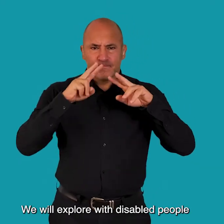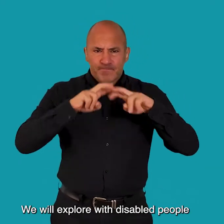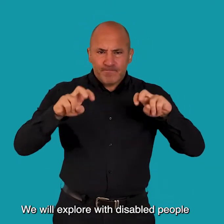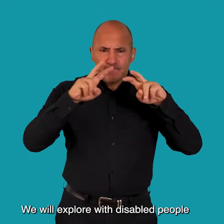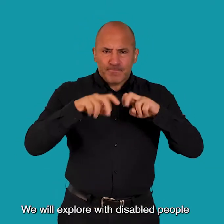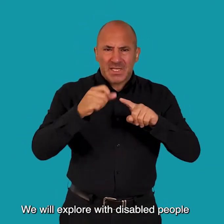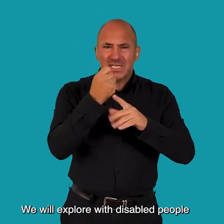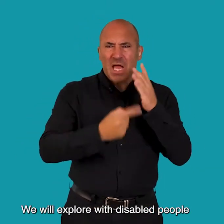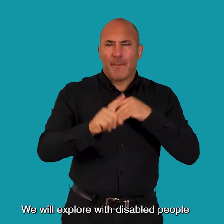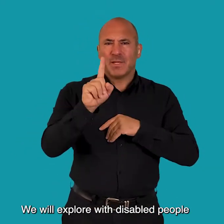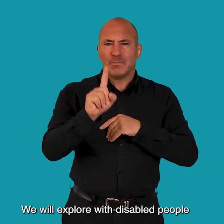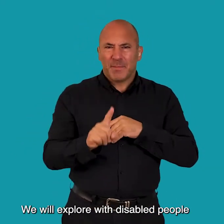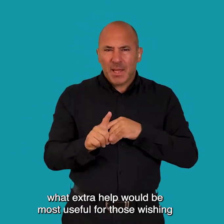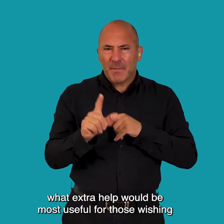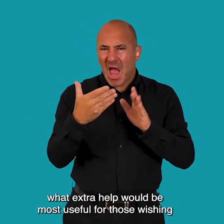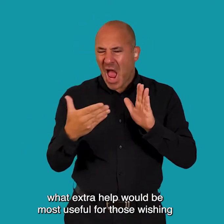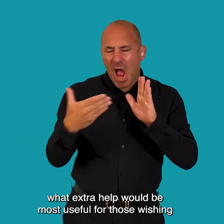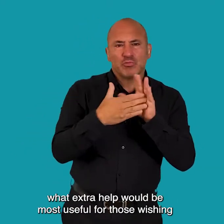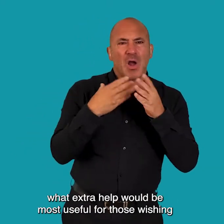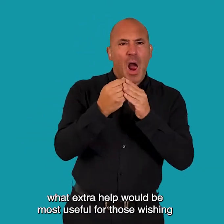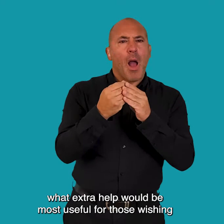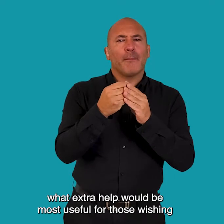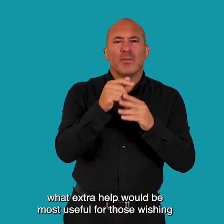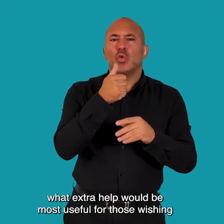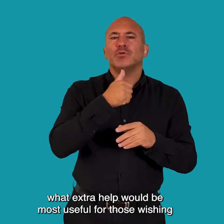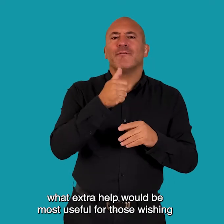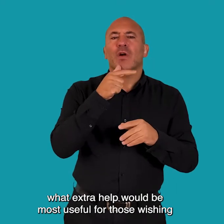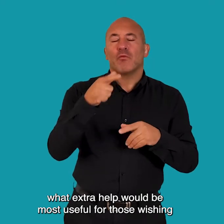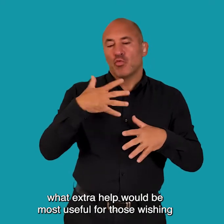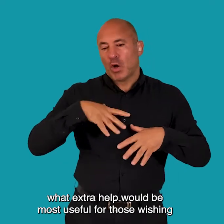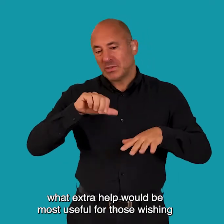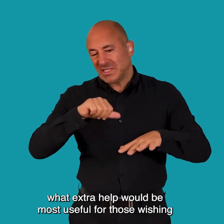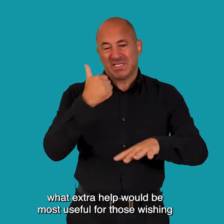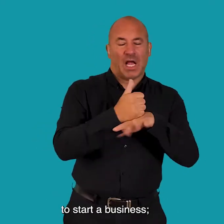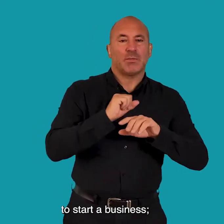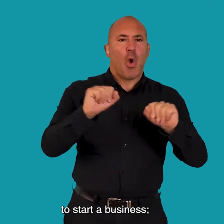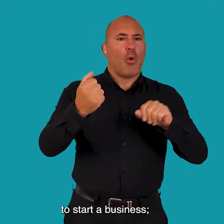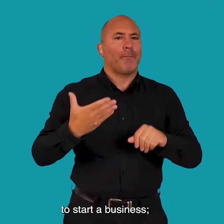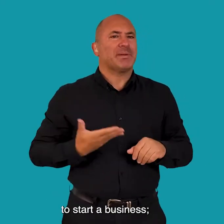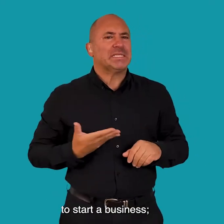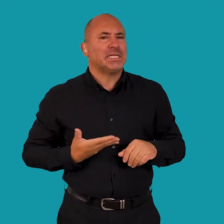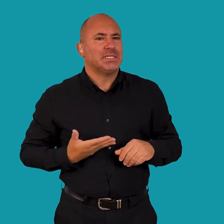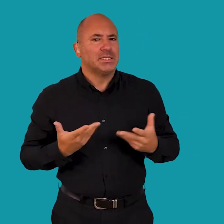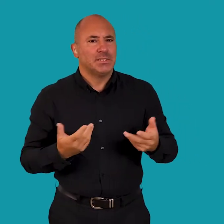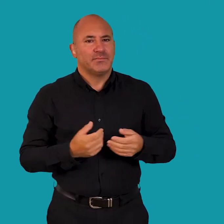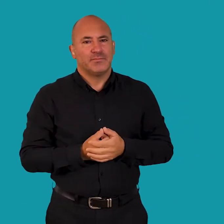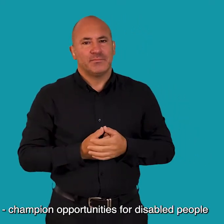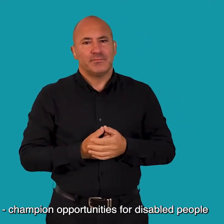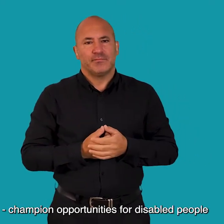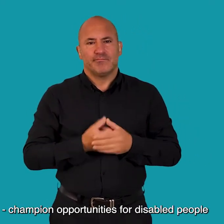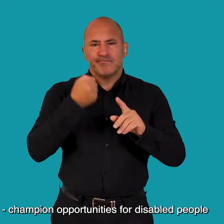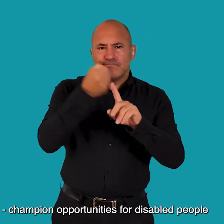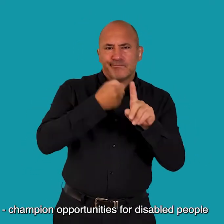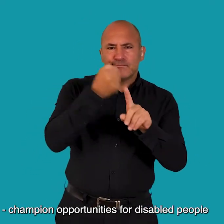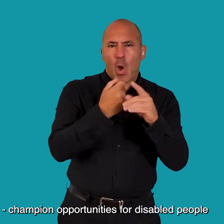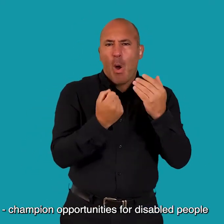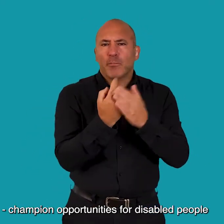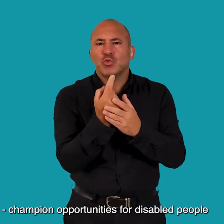with disabled people what extra help would be most useful for those wishing to start a business, champion opportunities for